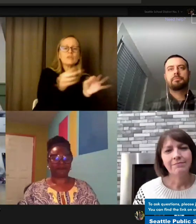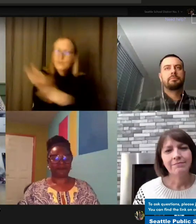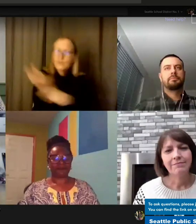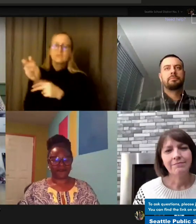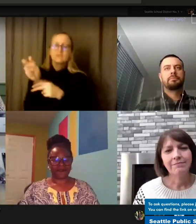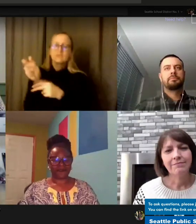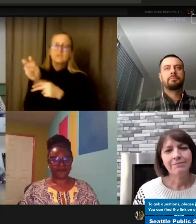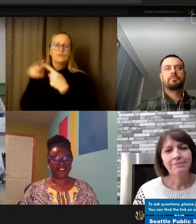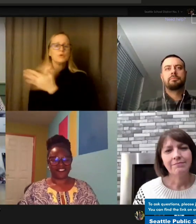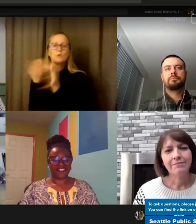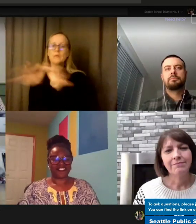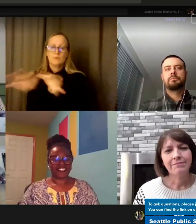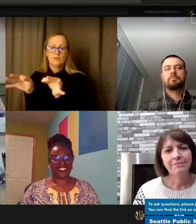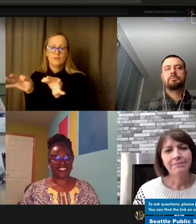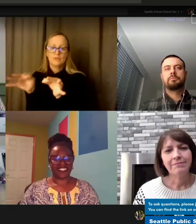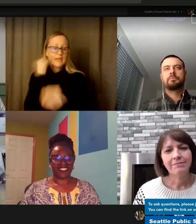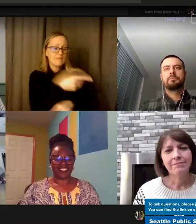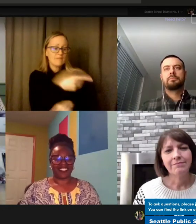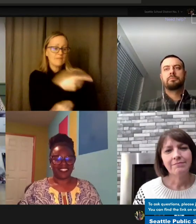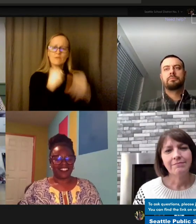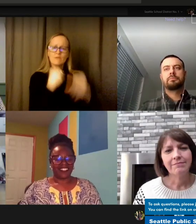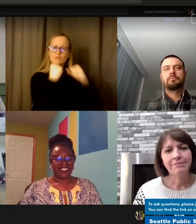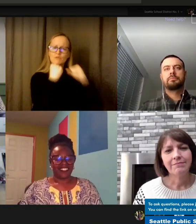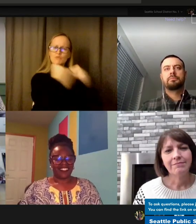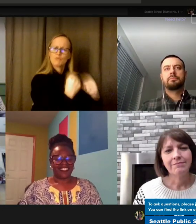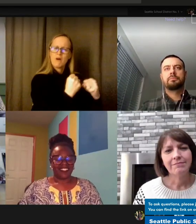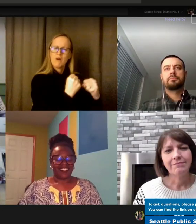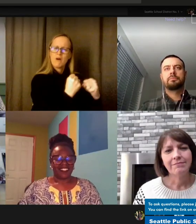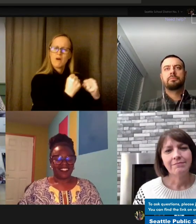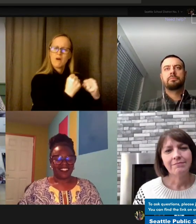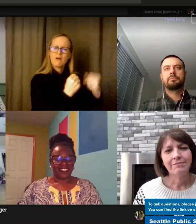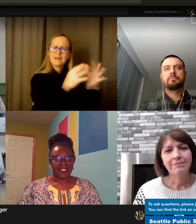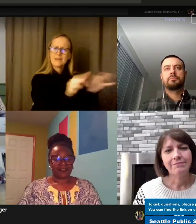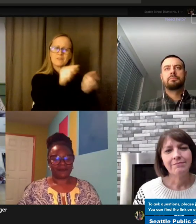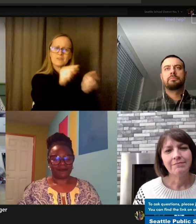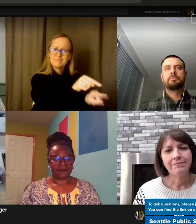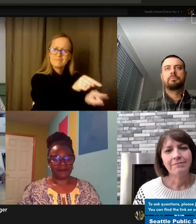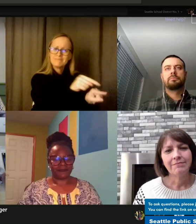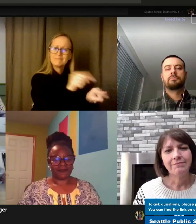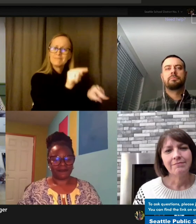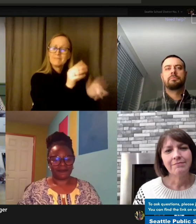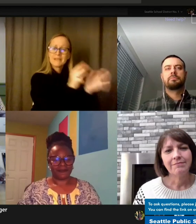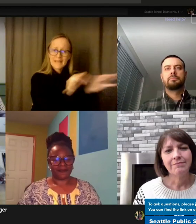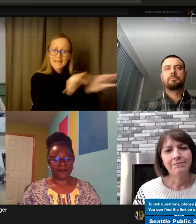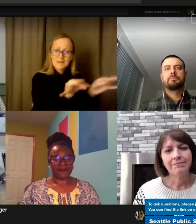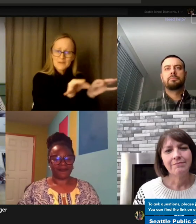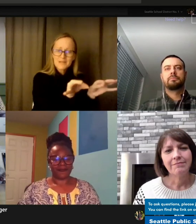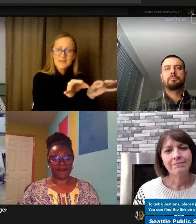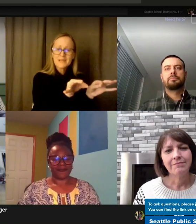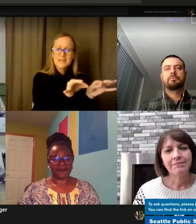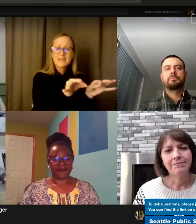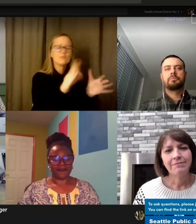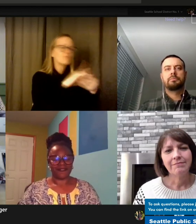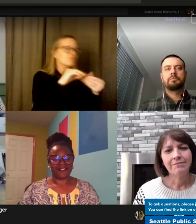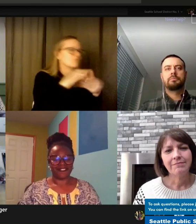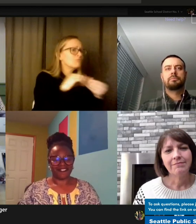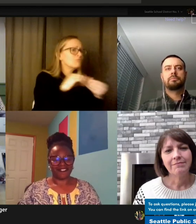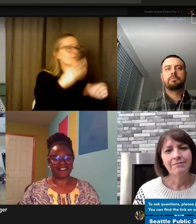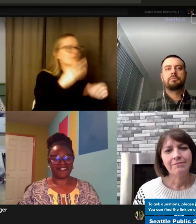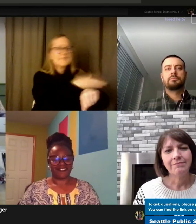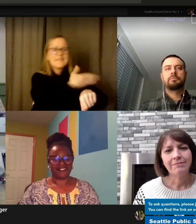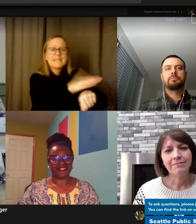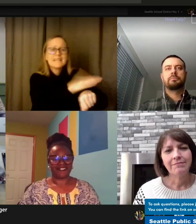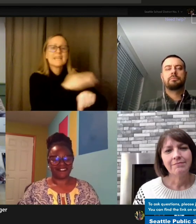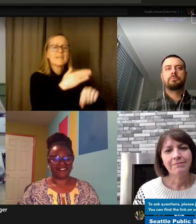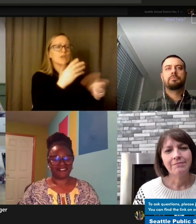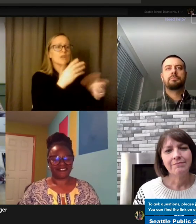they are in all the things about their families, in the storytelling, in the singing, in the conversing,